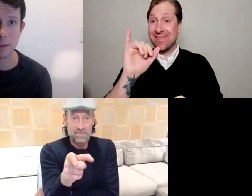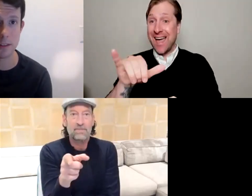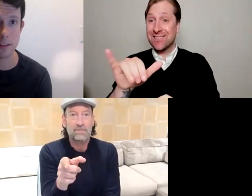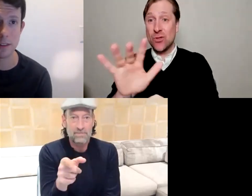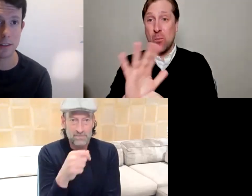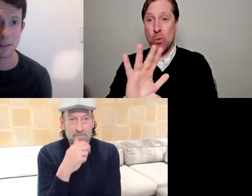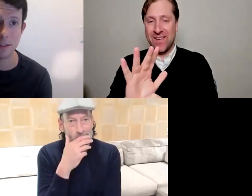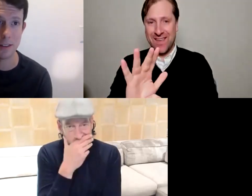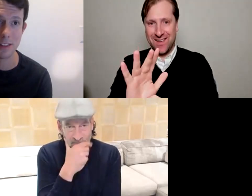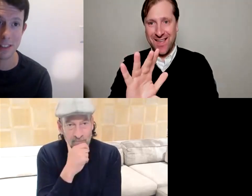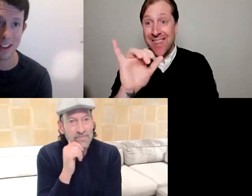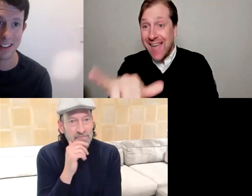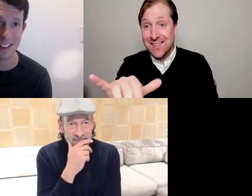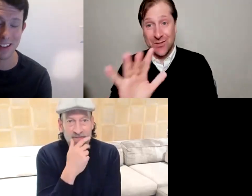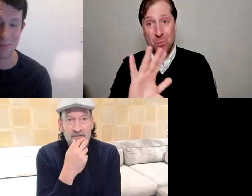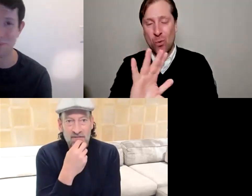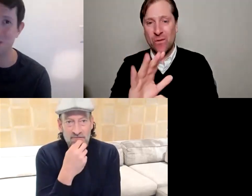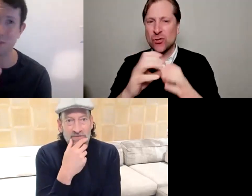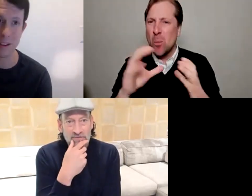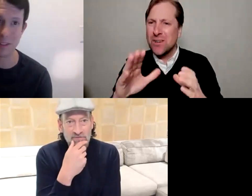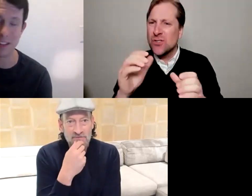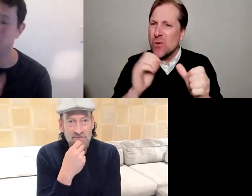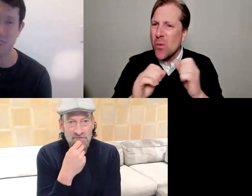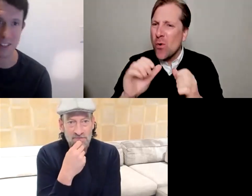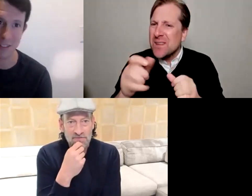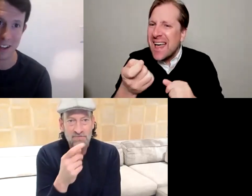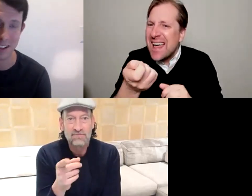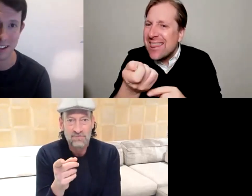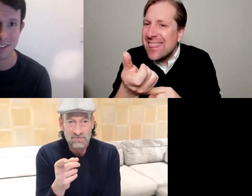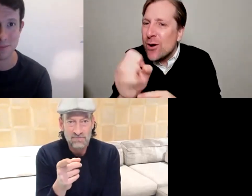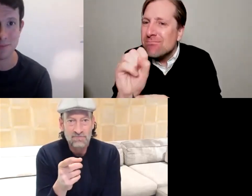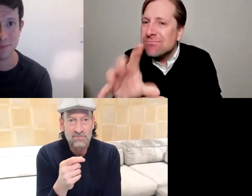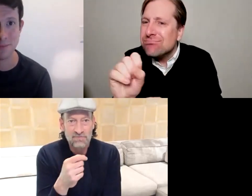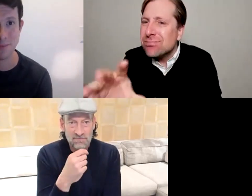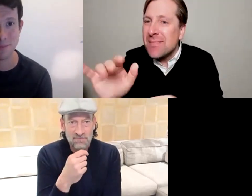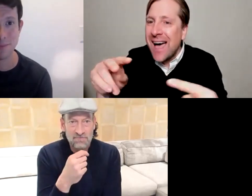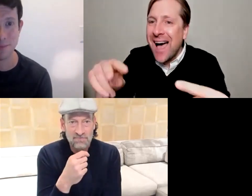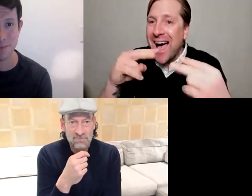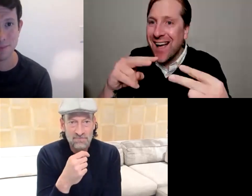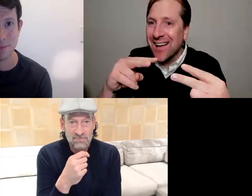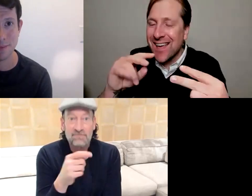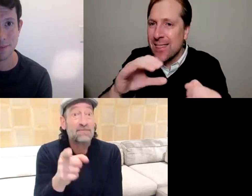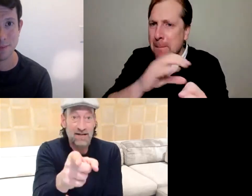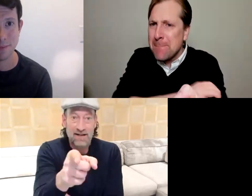performance is in that little bit of that 2 seconds of eye contact.